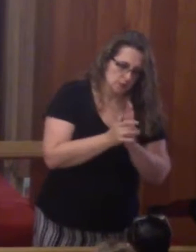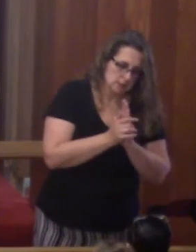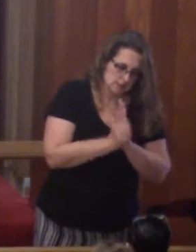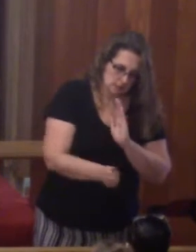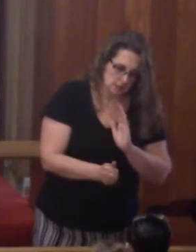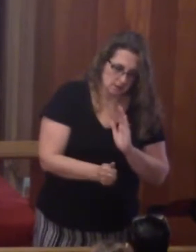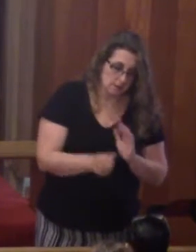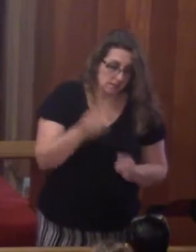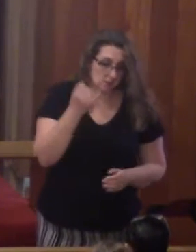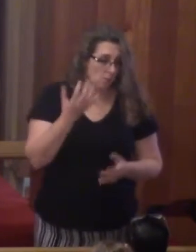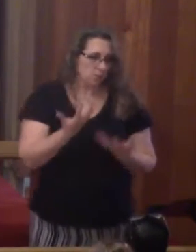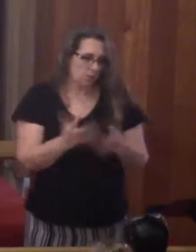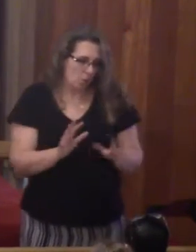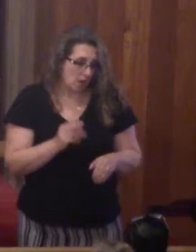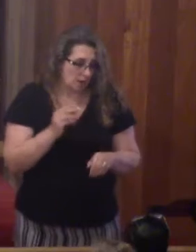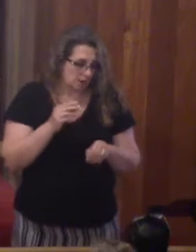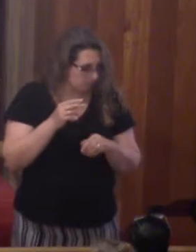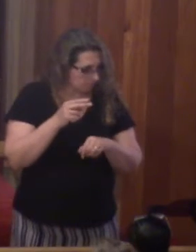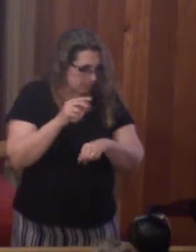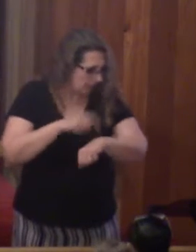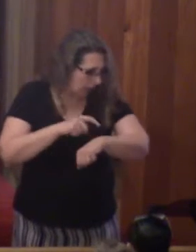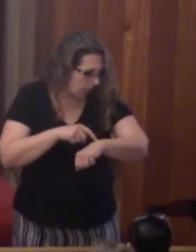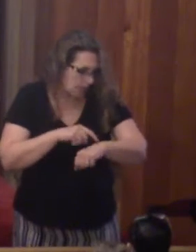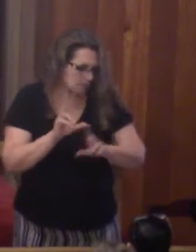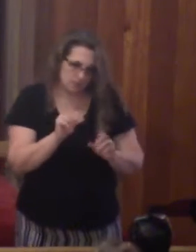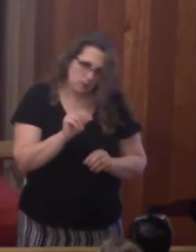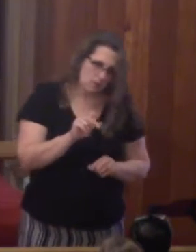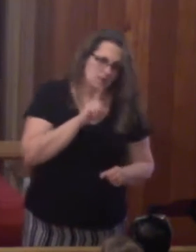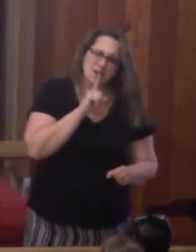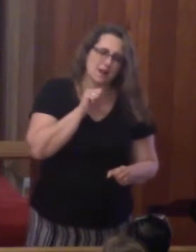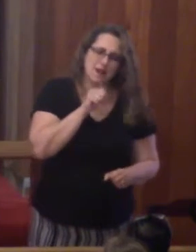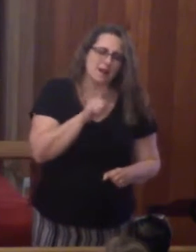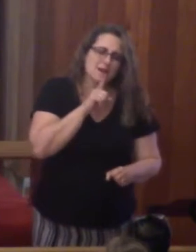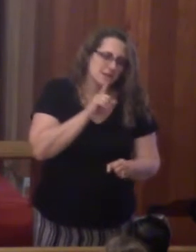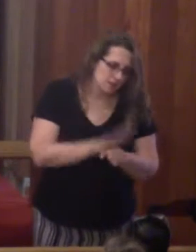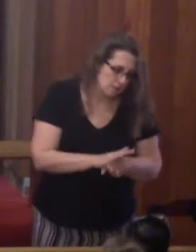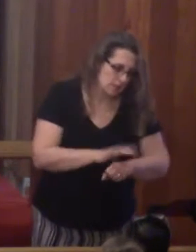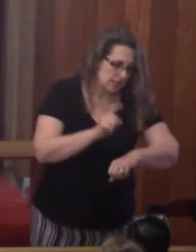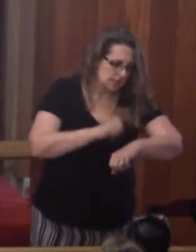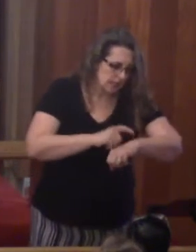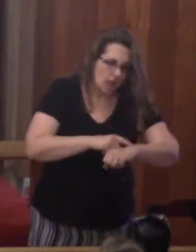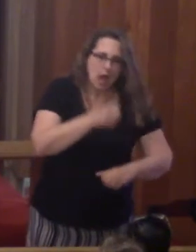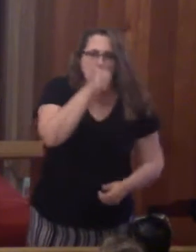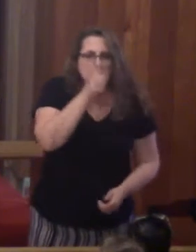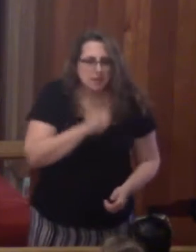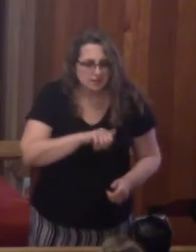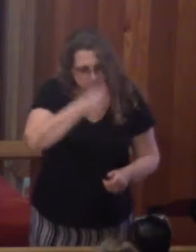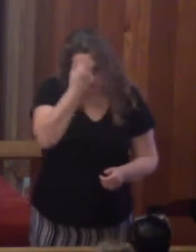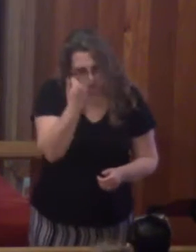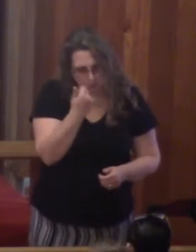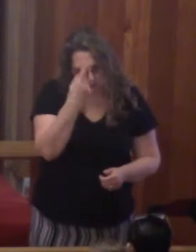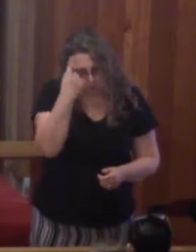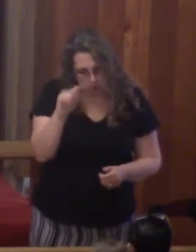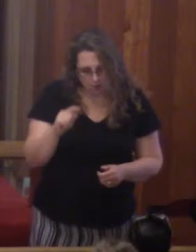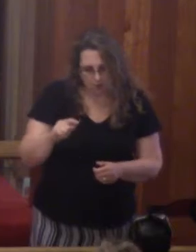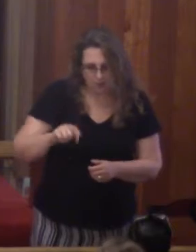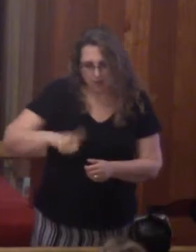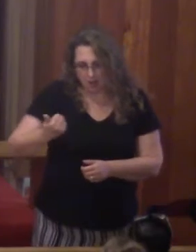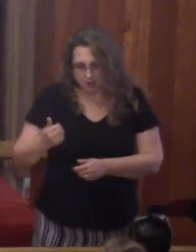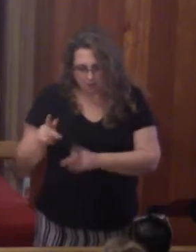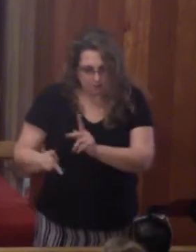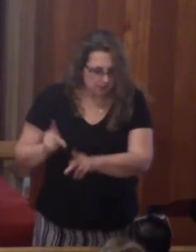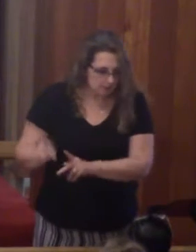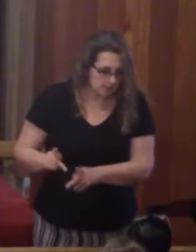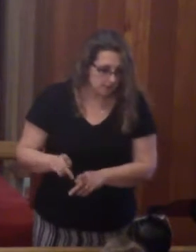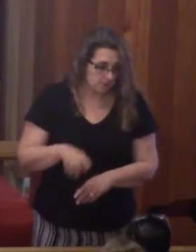cut loose and we get out of it. We're not going to commit our time and our patience to our neighbor. I mean, the homeless guy, that's one example,